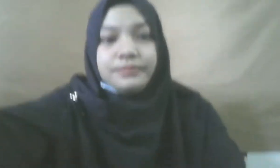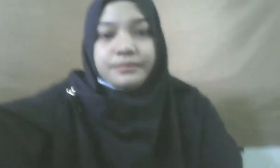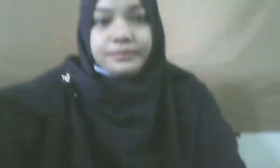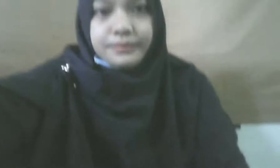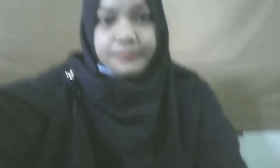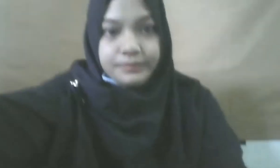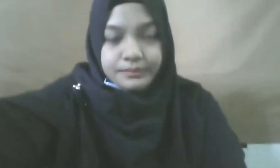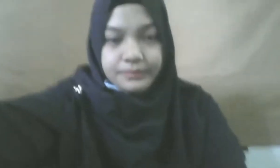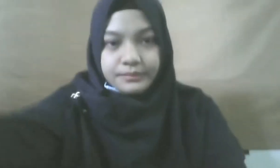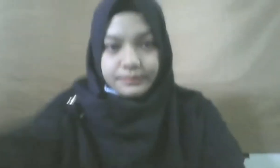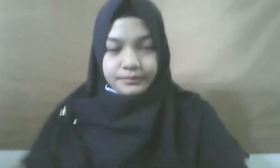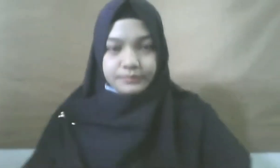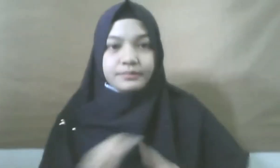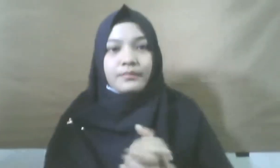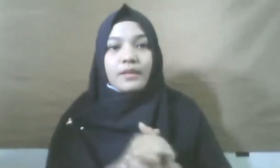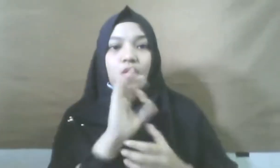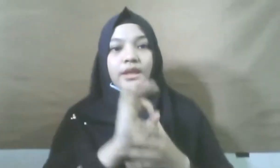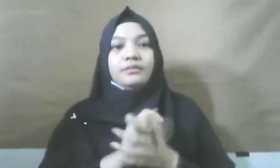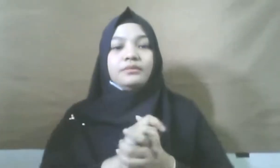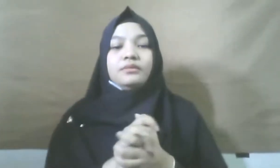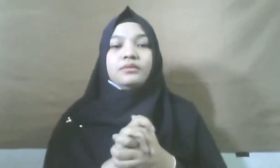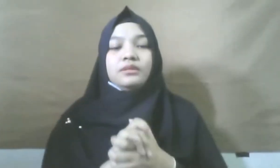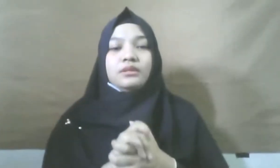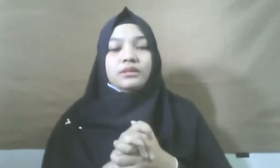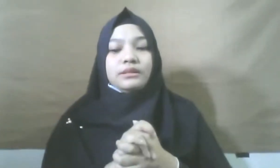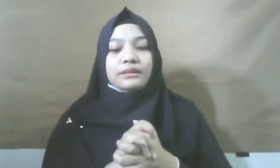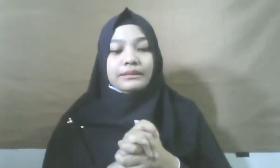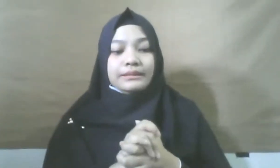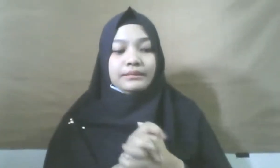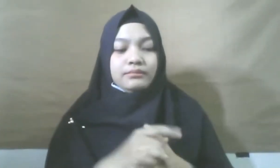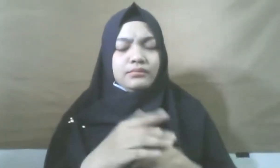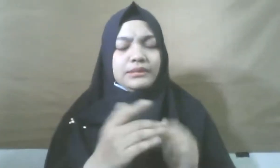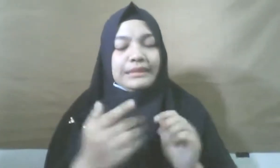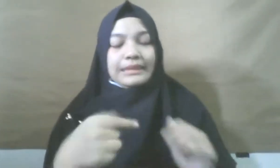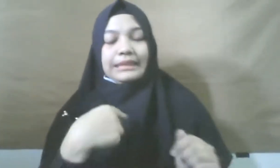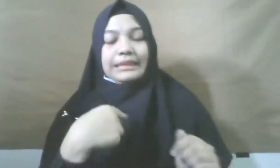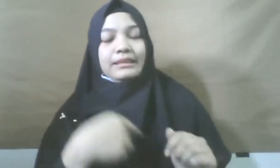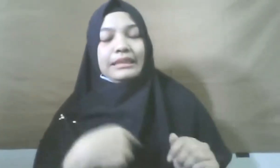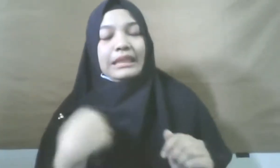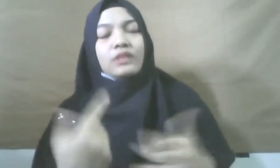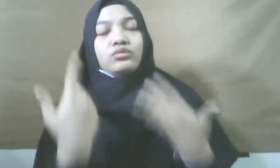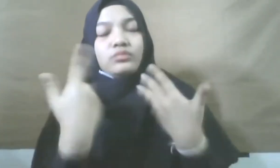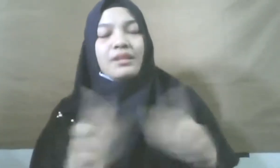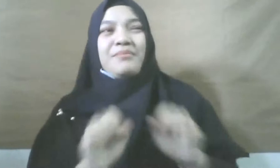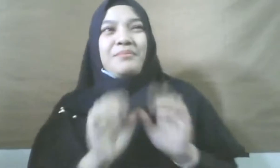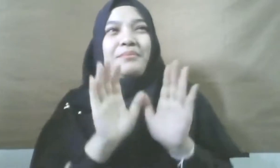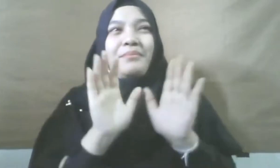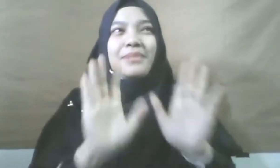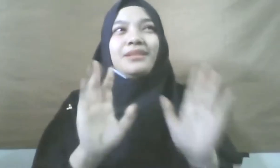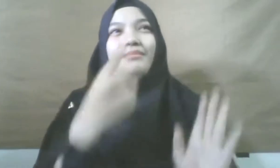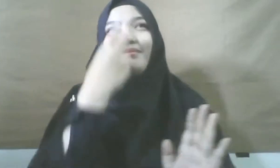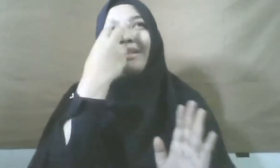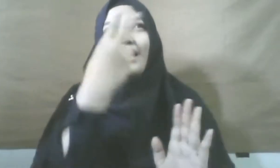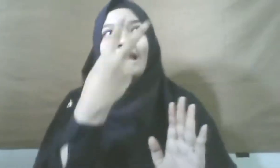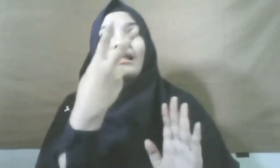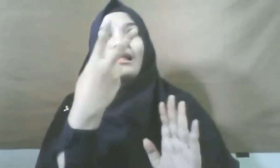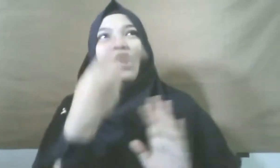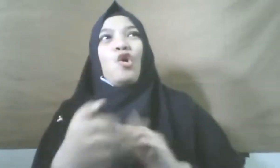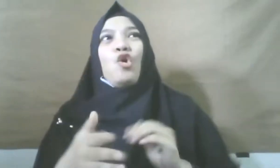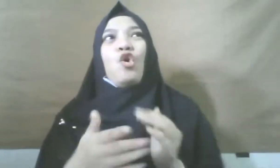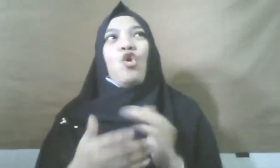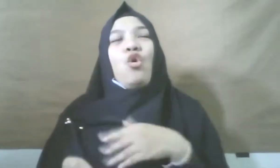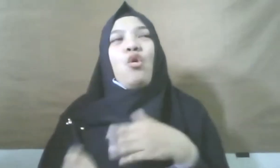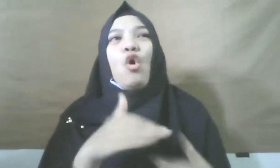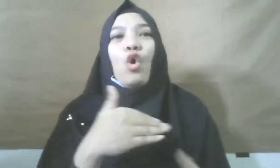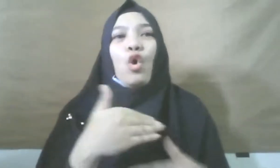No. Okay. Okay. We have seen a lot of victims come from the medical workers dealing